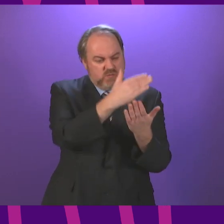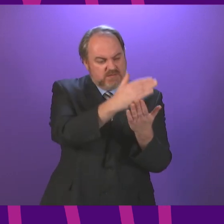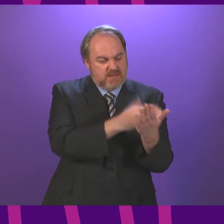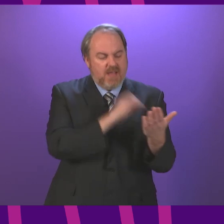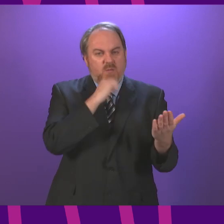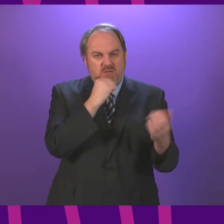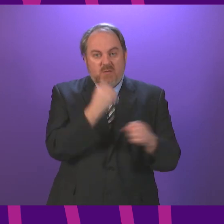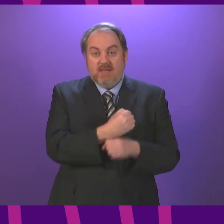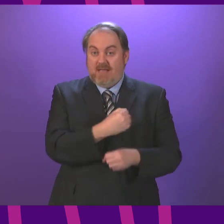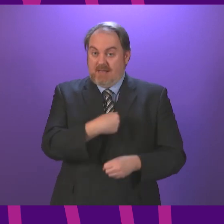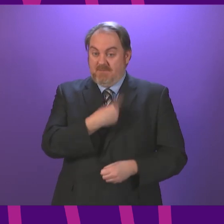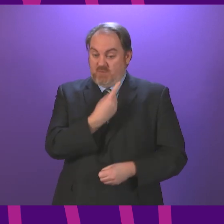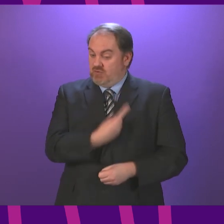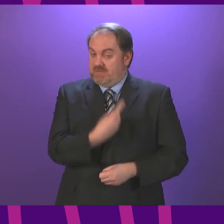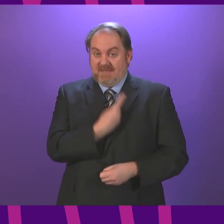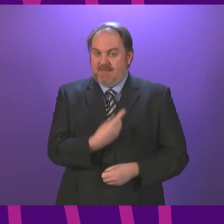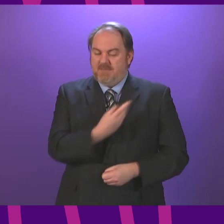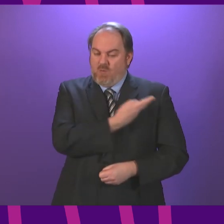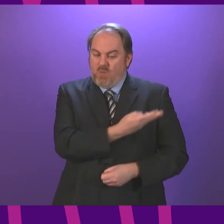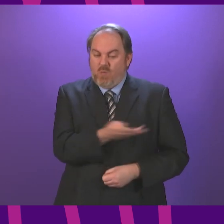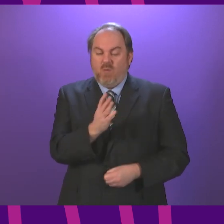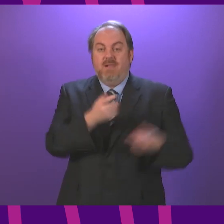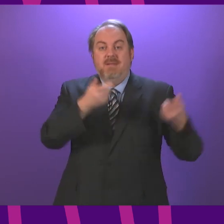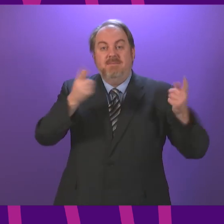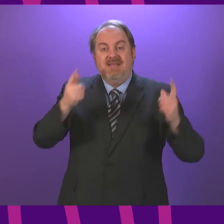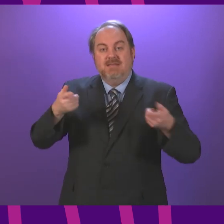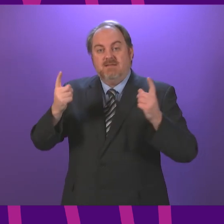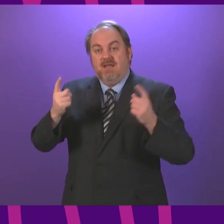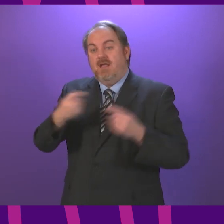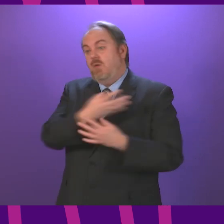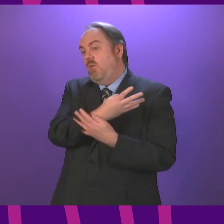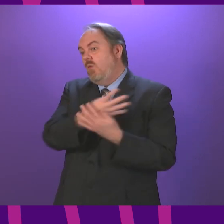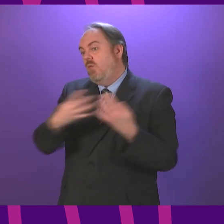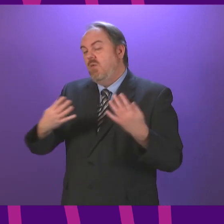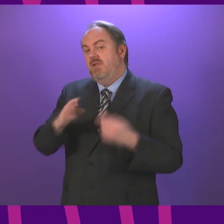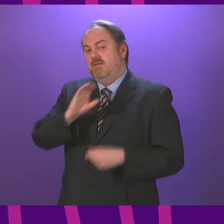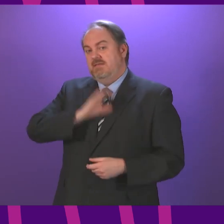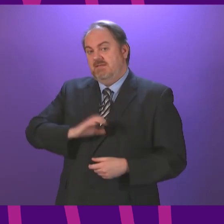all ministers and civil servants to do likewise.